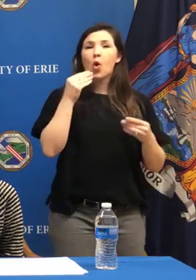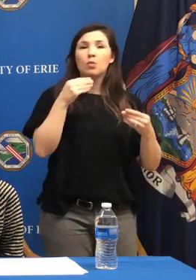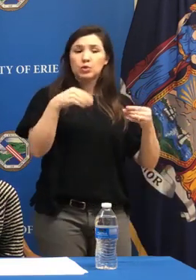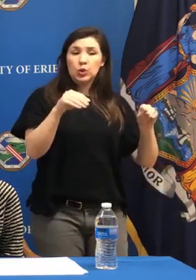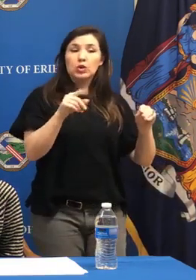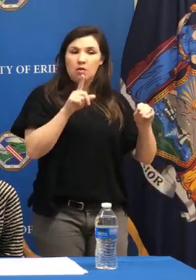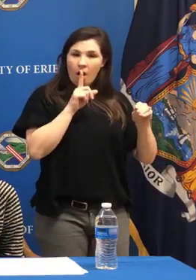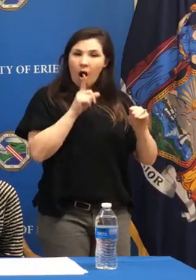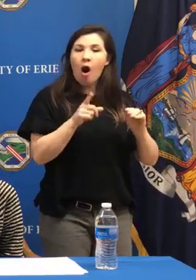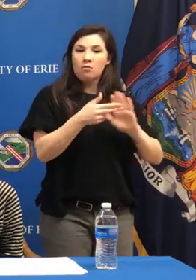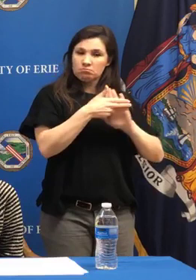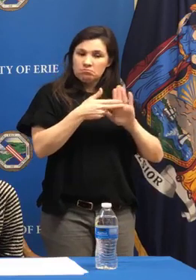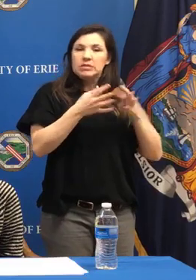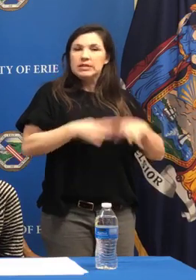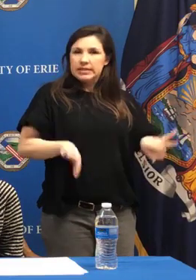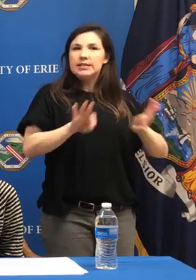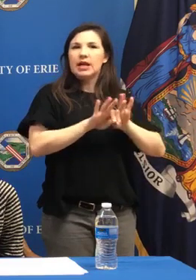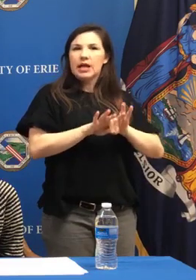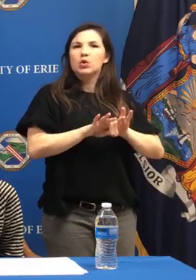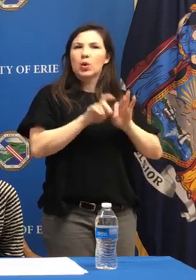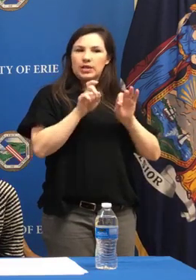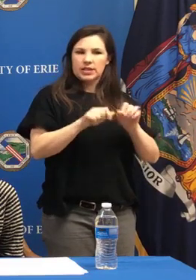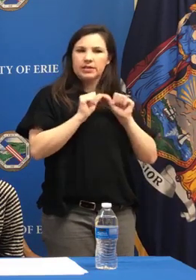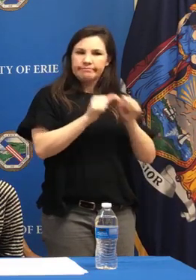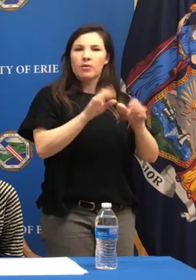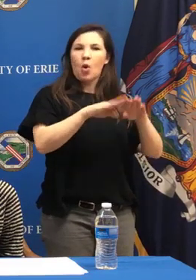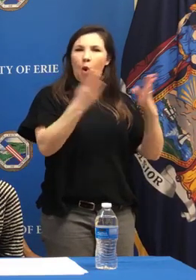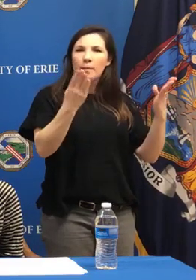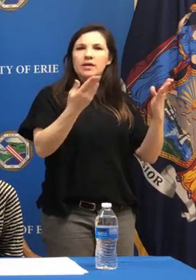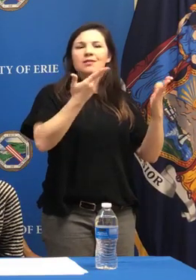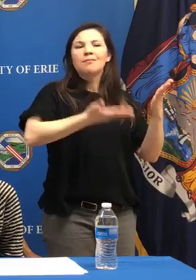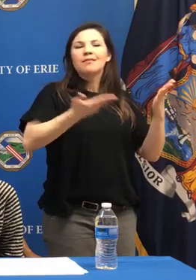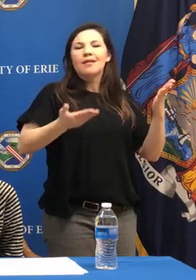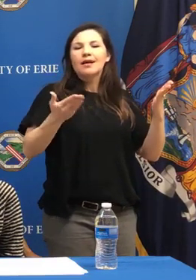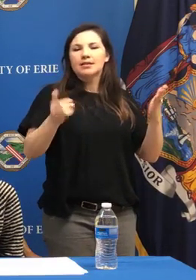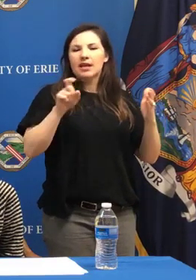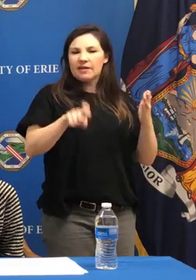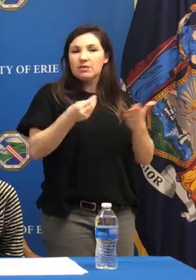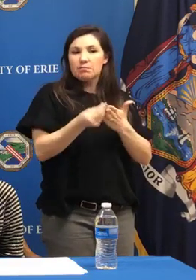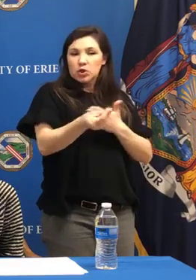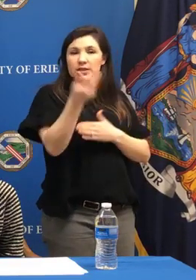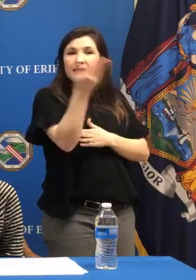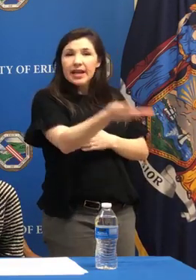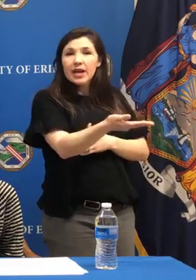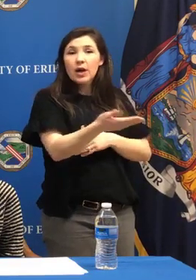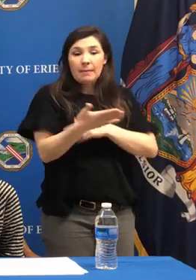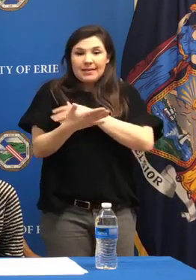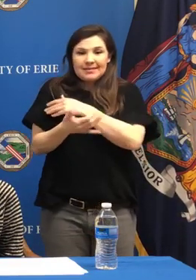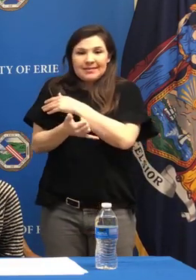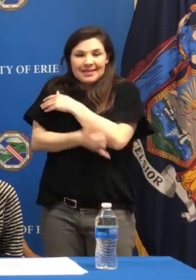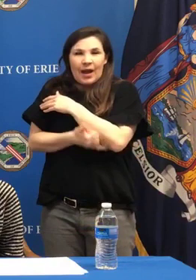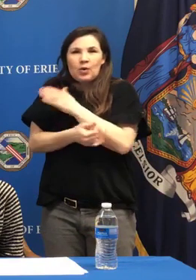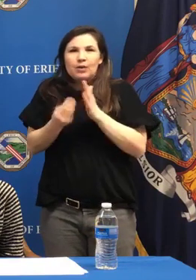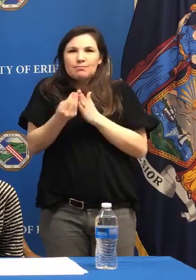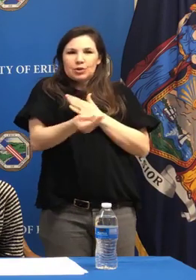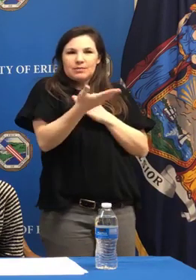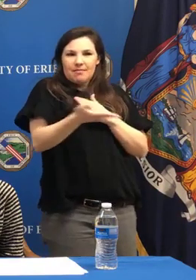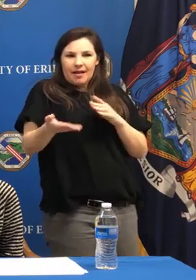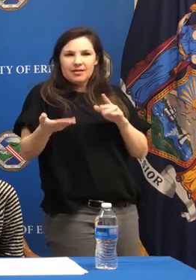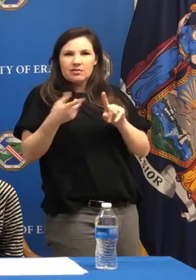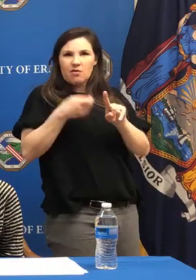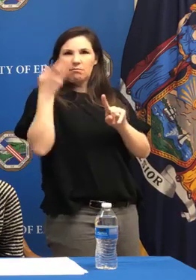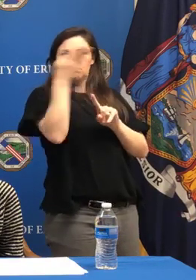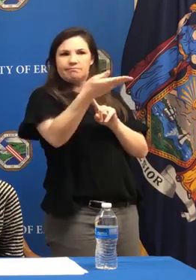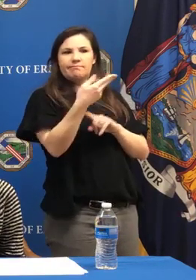considered essential. We do need to keep them open because there are supplies that have to be purchased. Even the county purchases supplies from Home